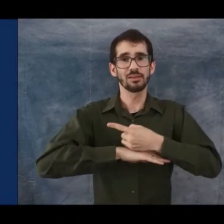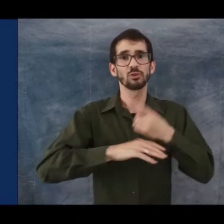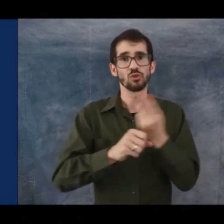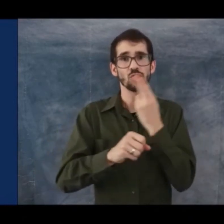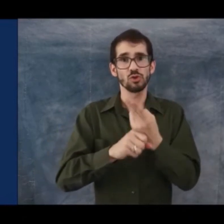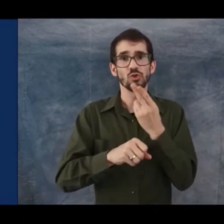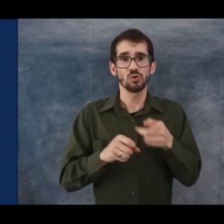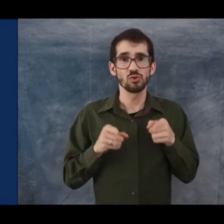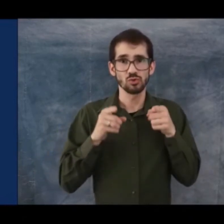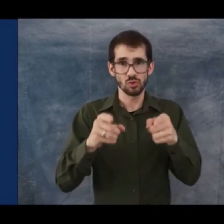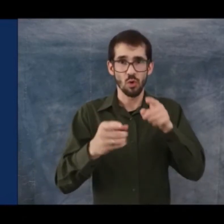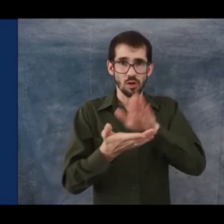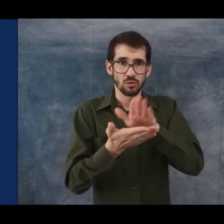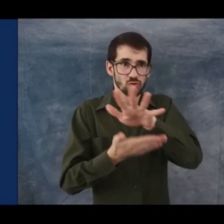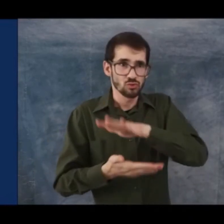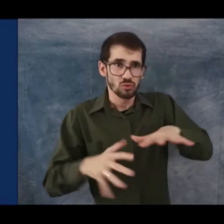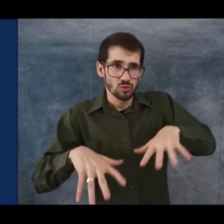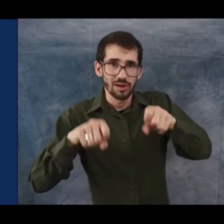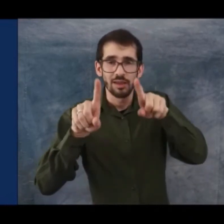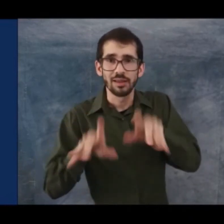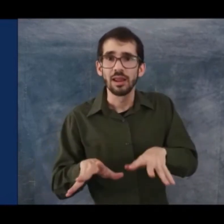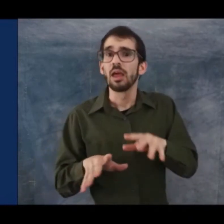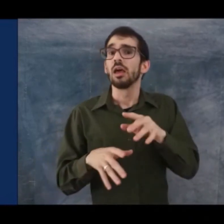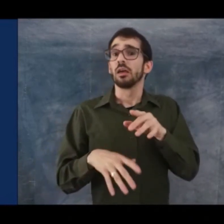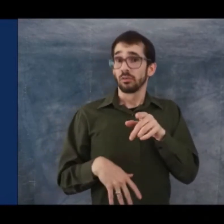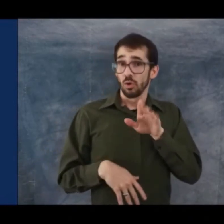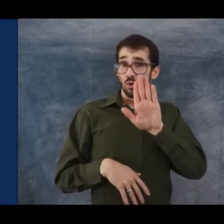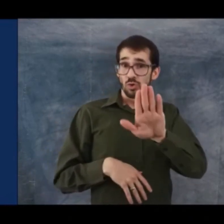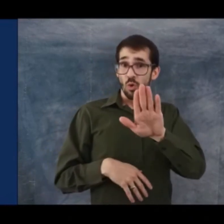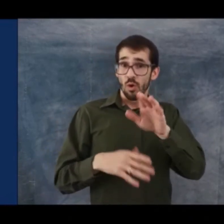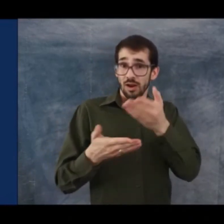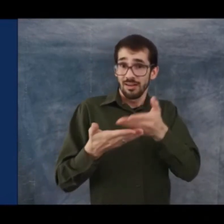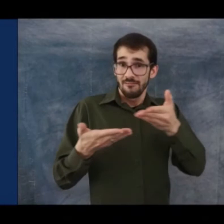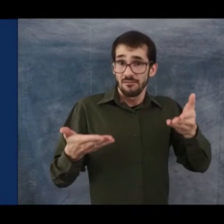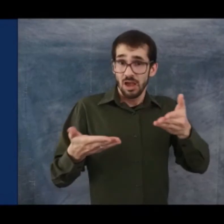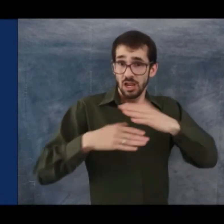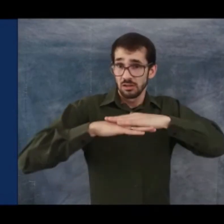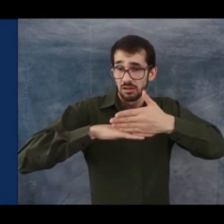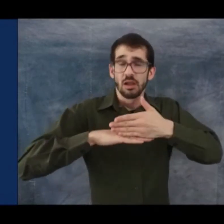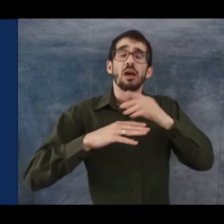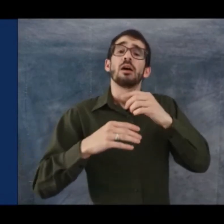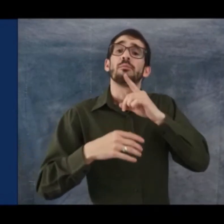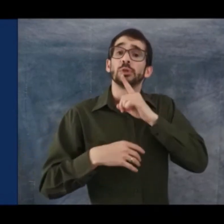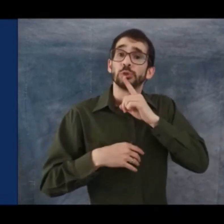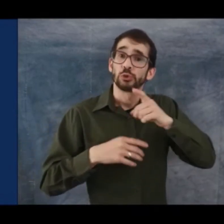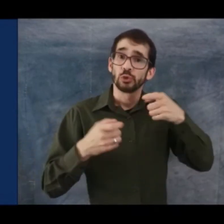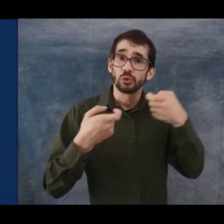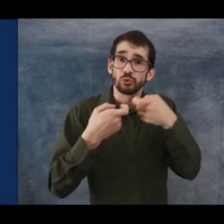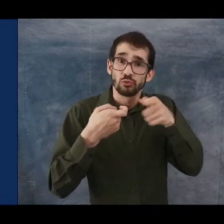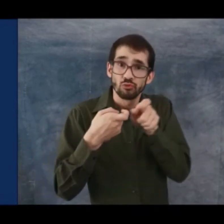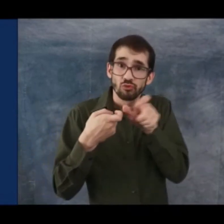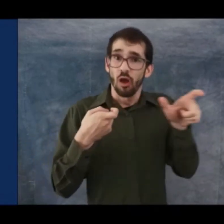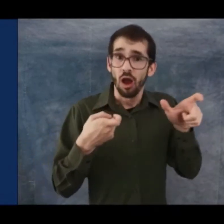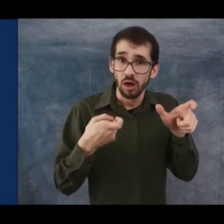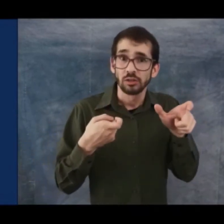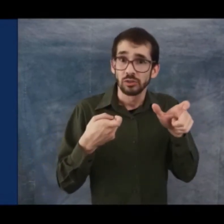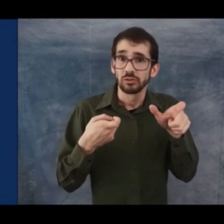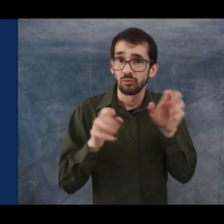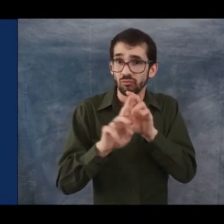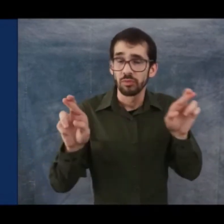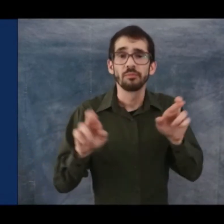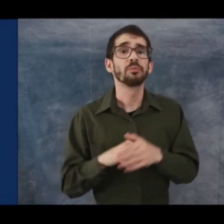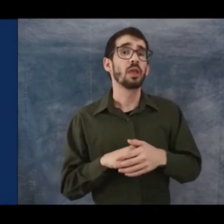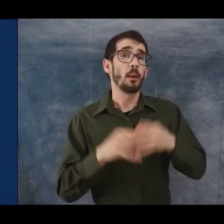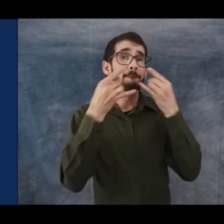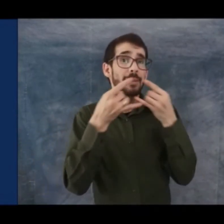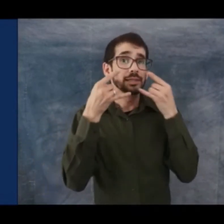is charged prior to test day. Masks must be worn at all times while on campus. Bus riders will